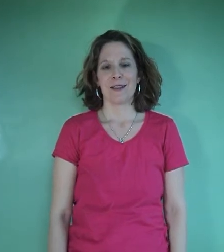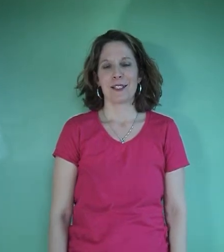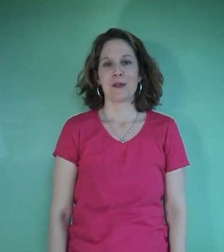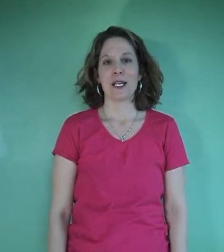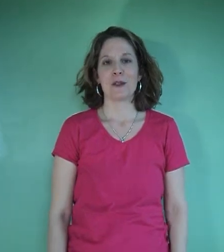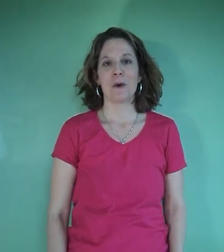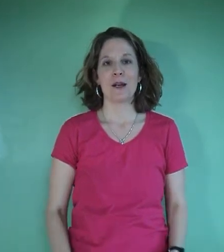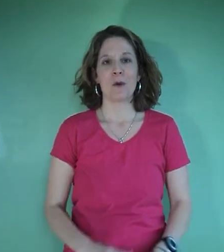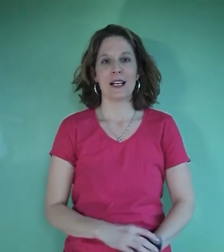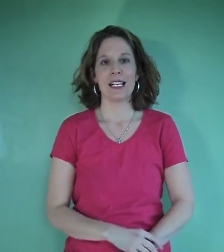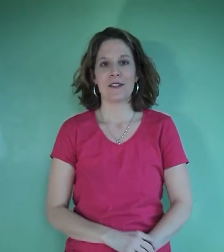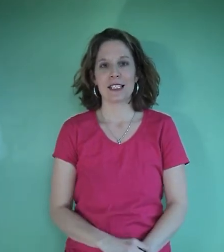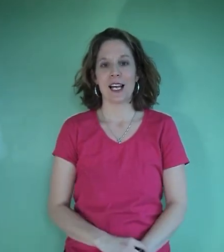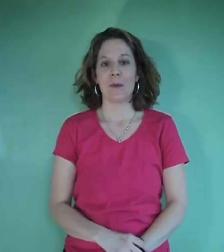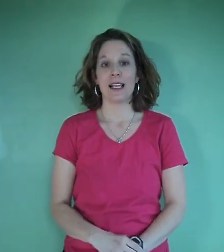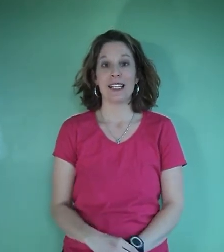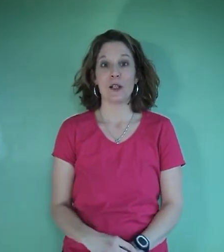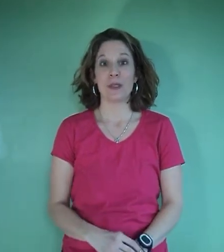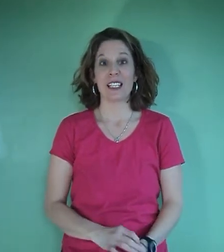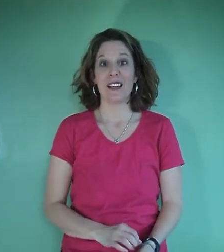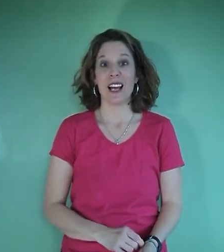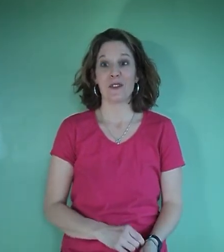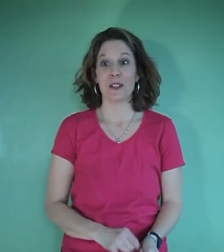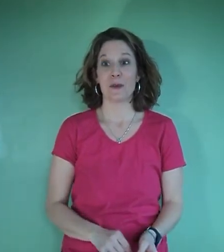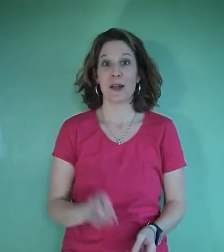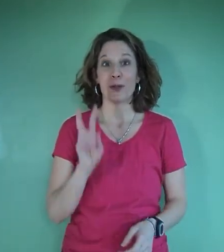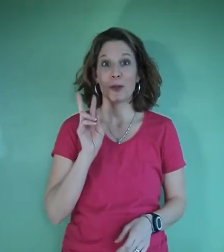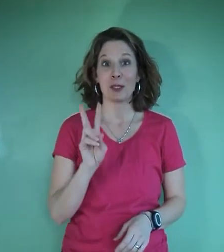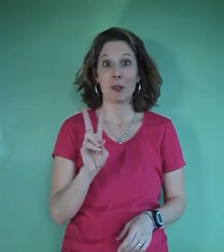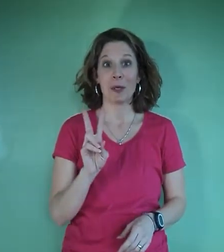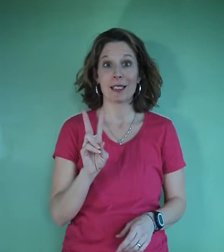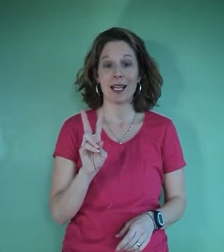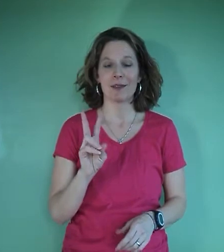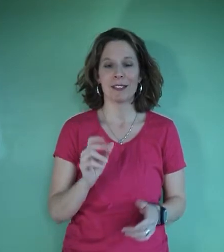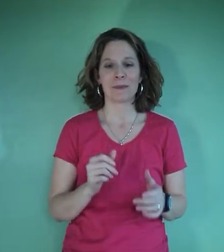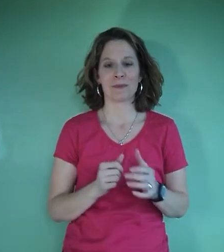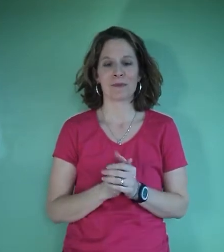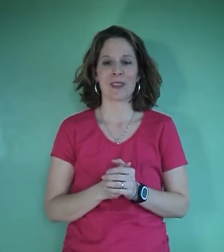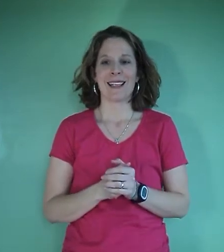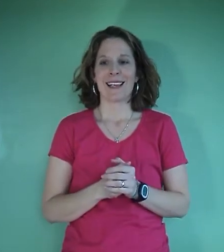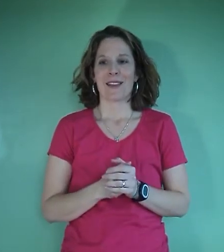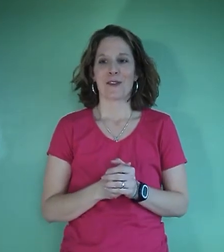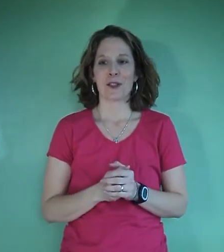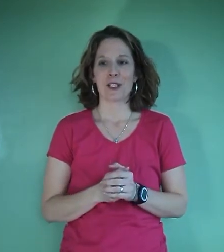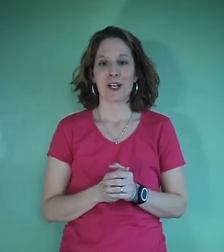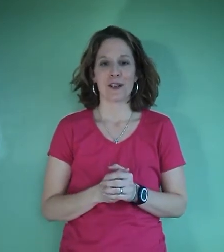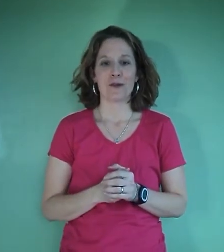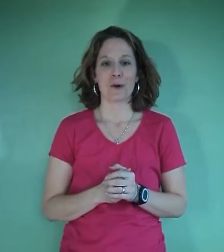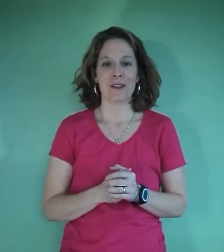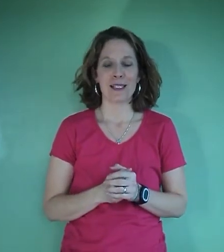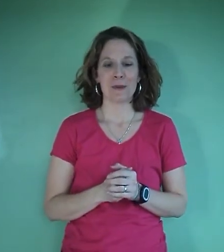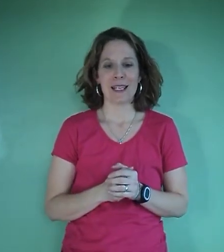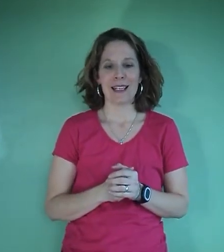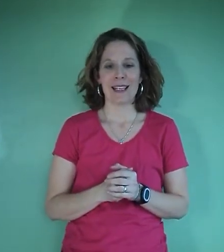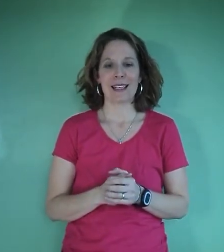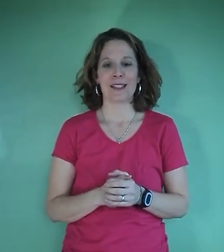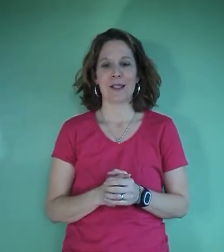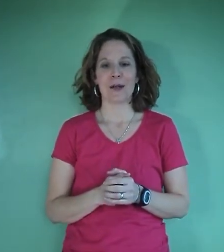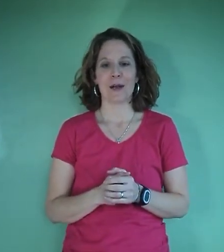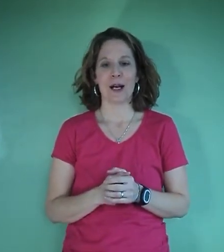Now this is week 21 of the timeline. Can you believe it? After this week, there's only 2 weeks left. The first card for this week is